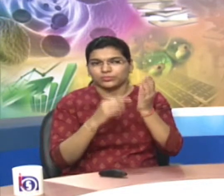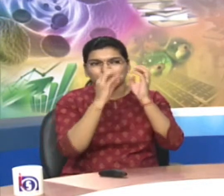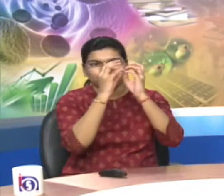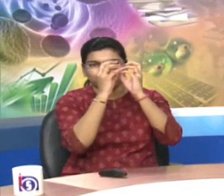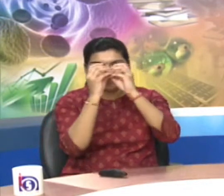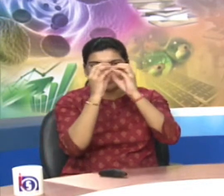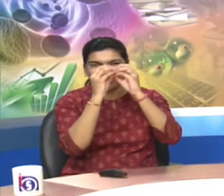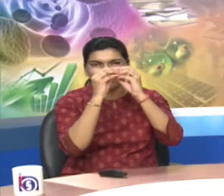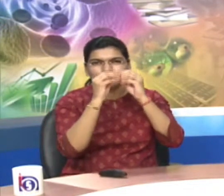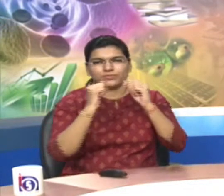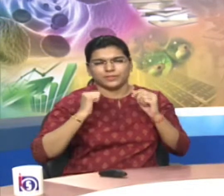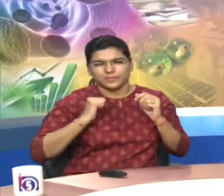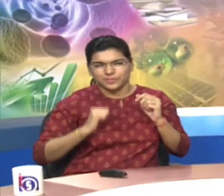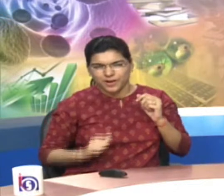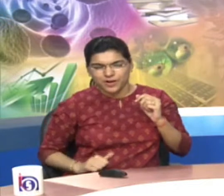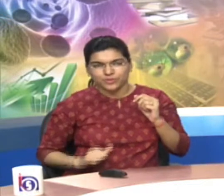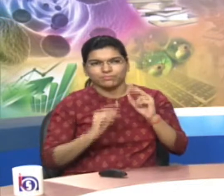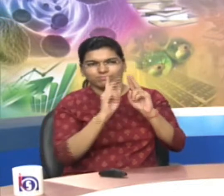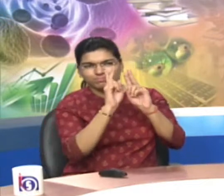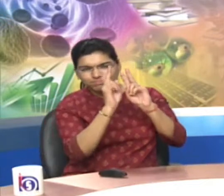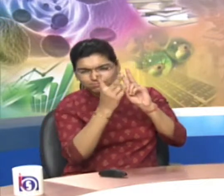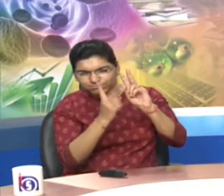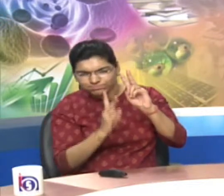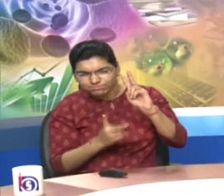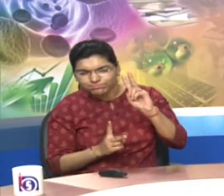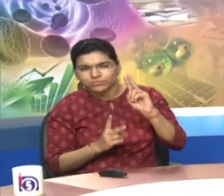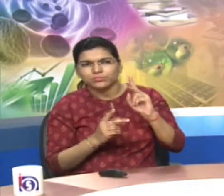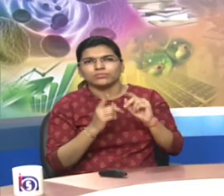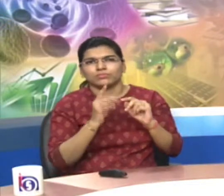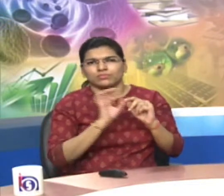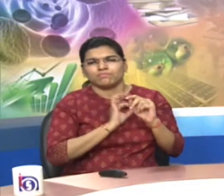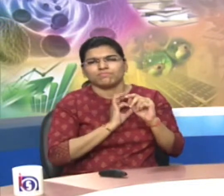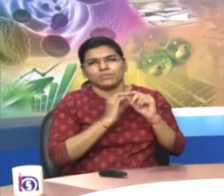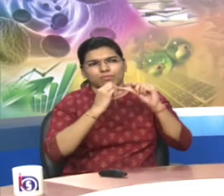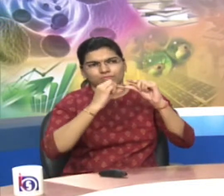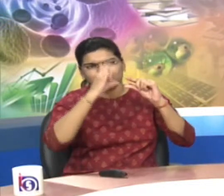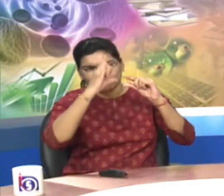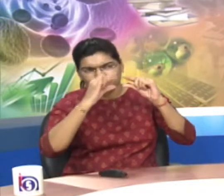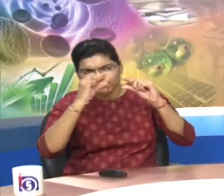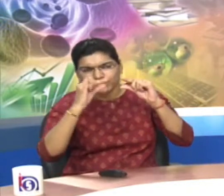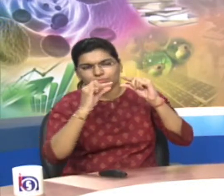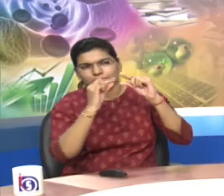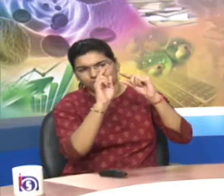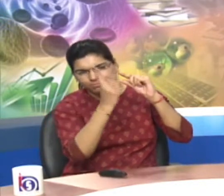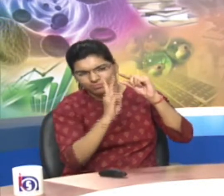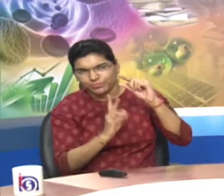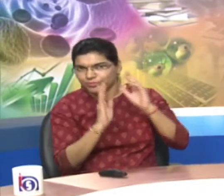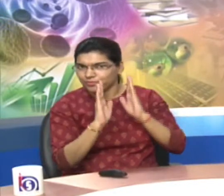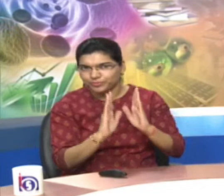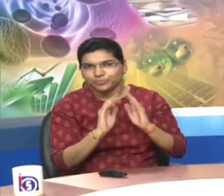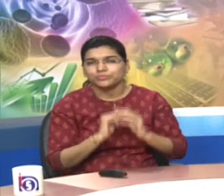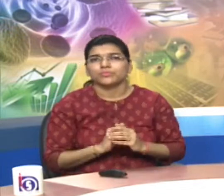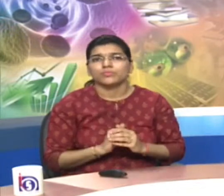The first point says font size and font type.